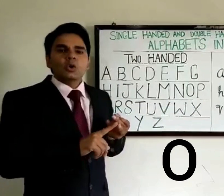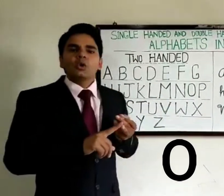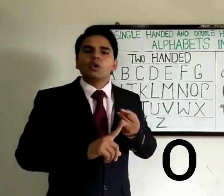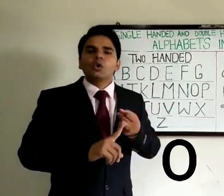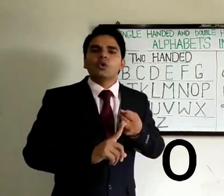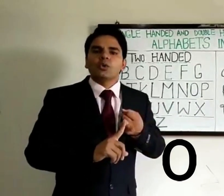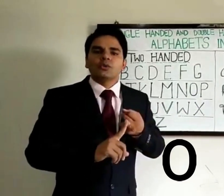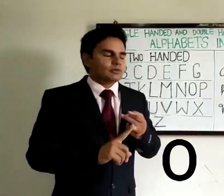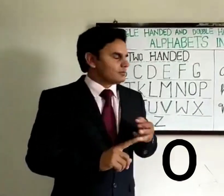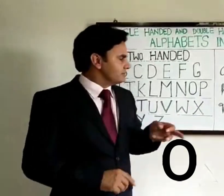O,